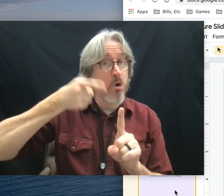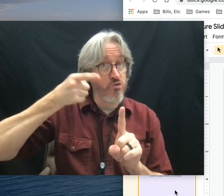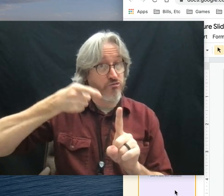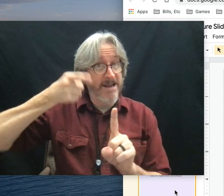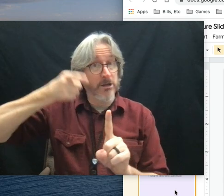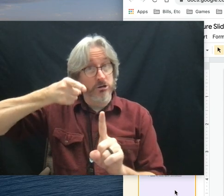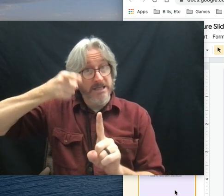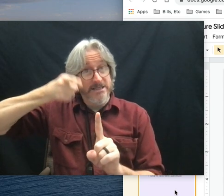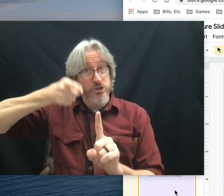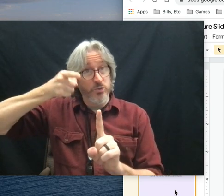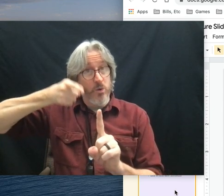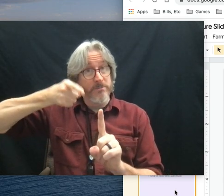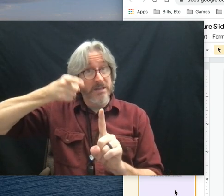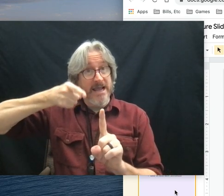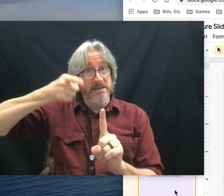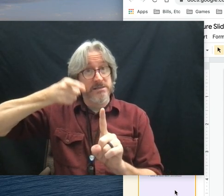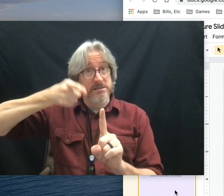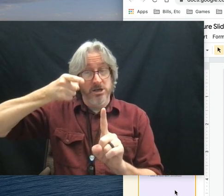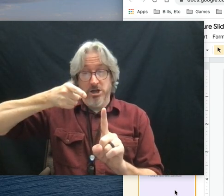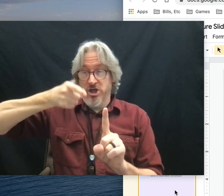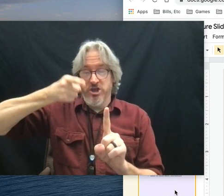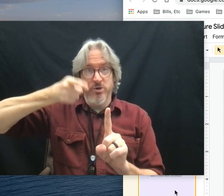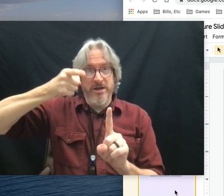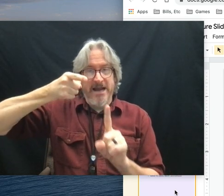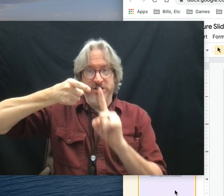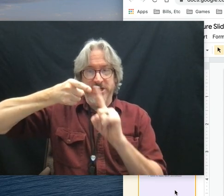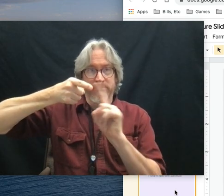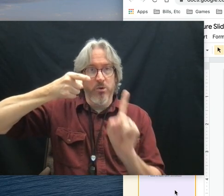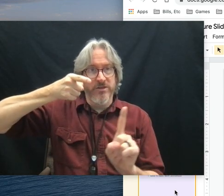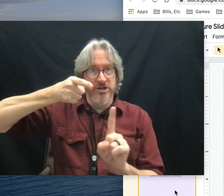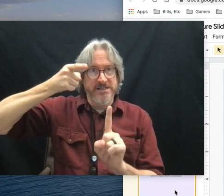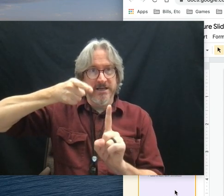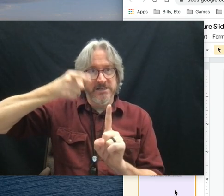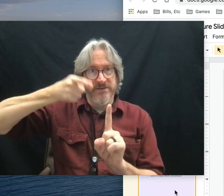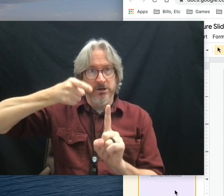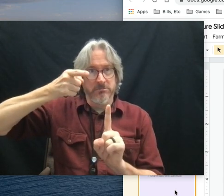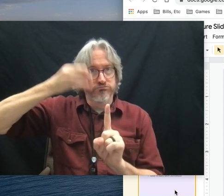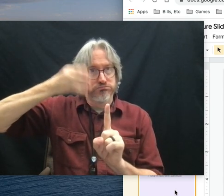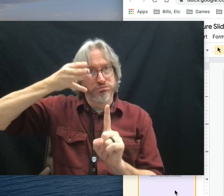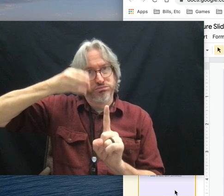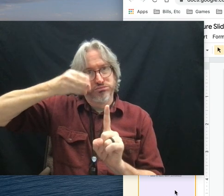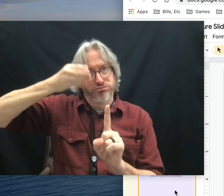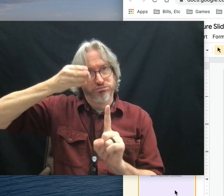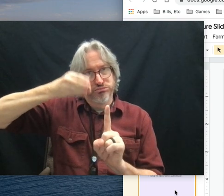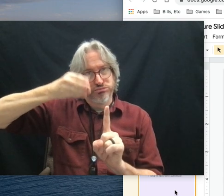go regularly to one place, you can actually add more than just the index finger.